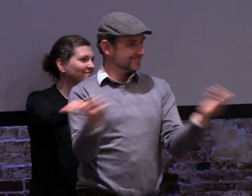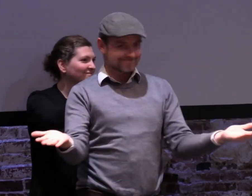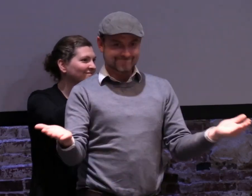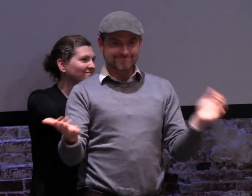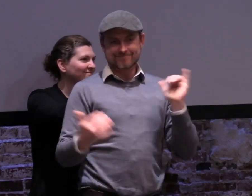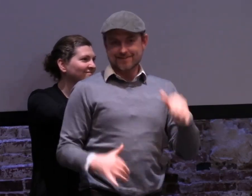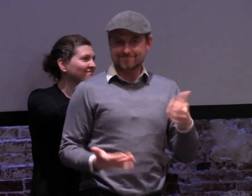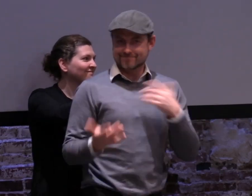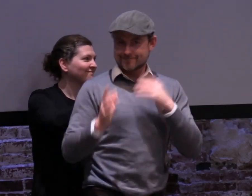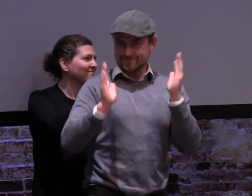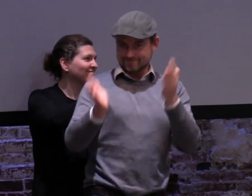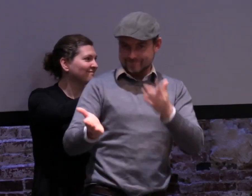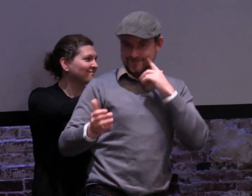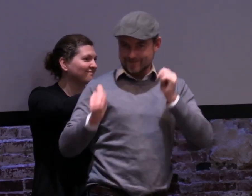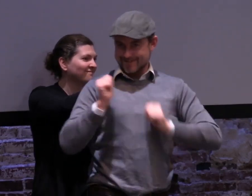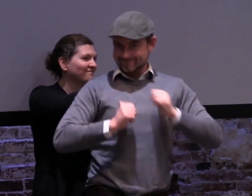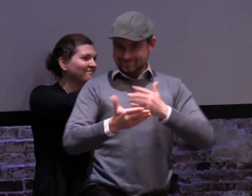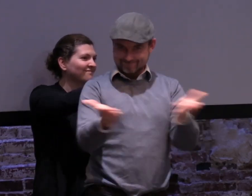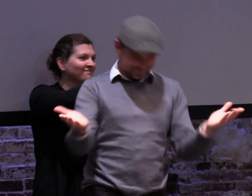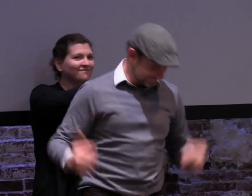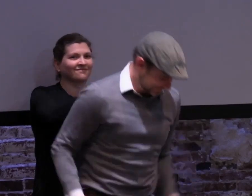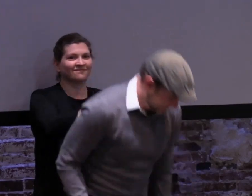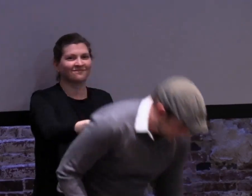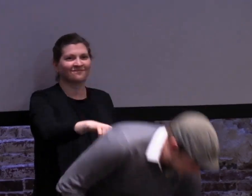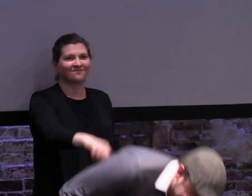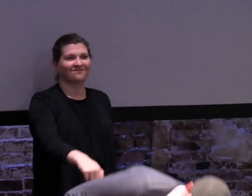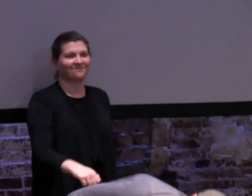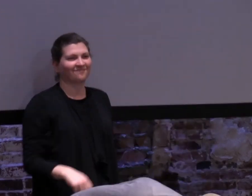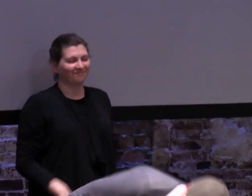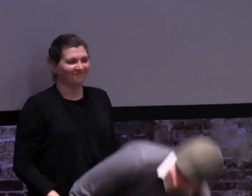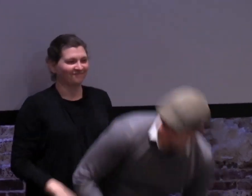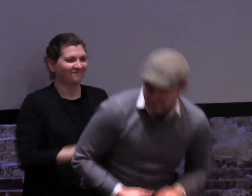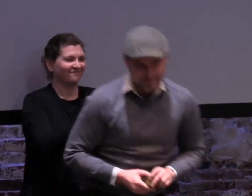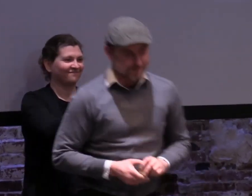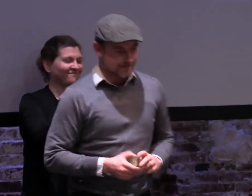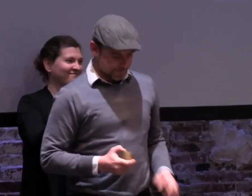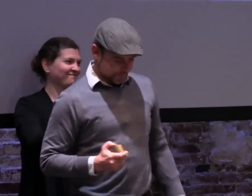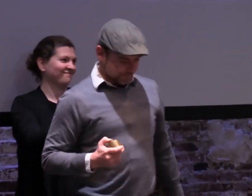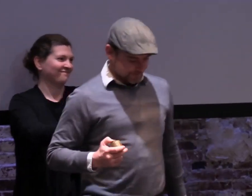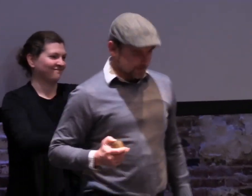Tools have new meaning for me. So I brought this here, tools of the trade.